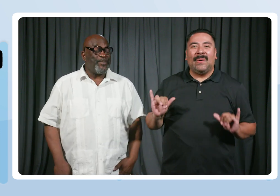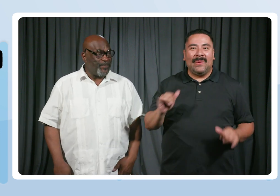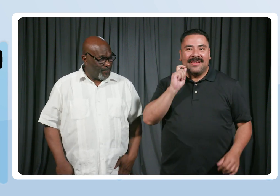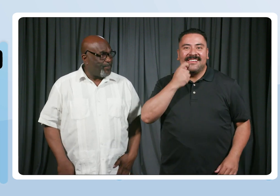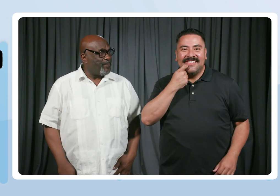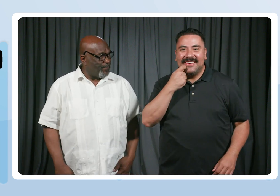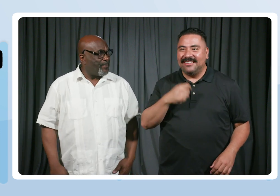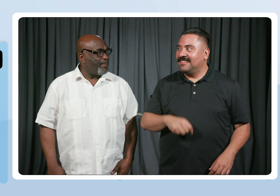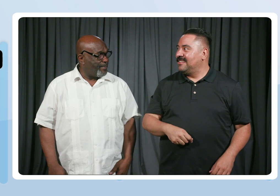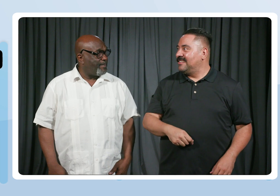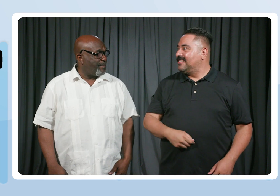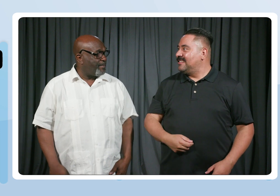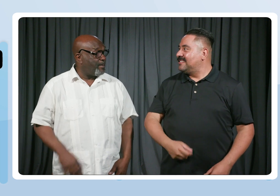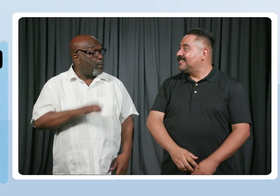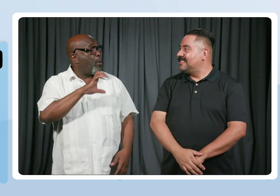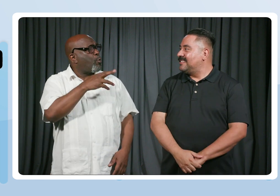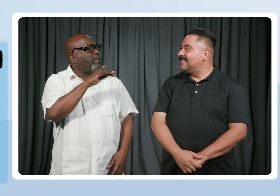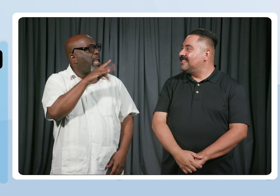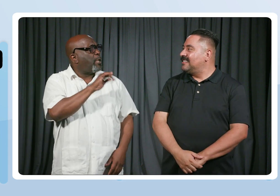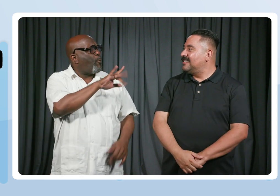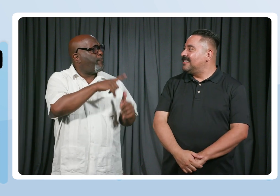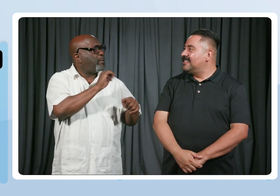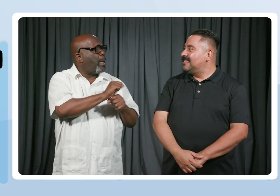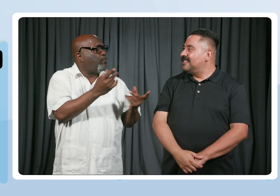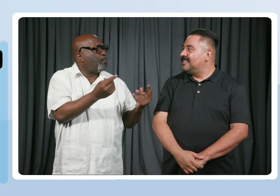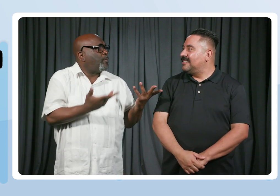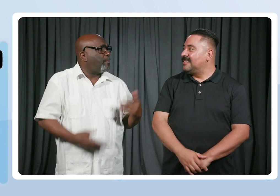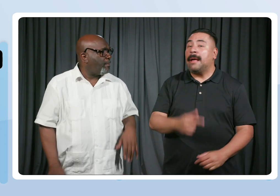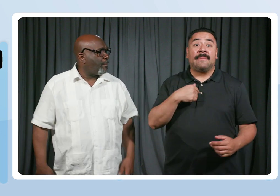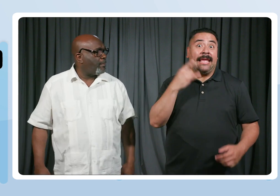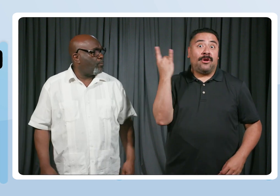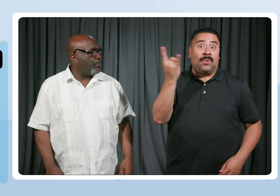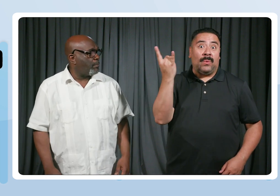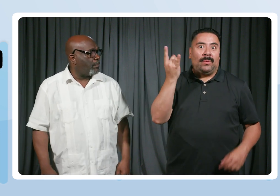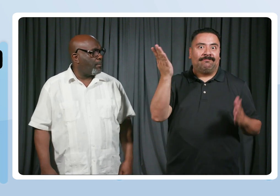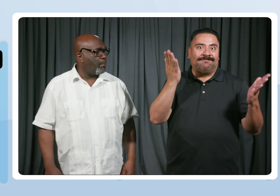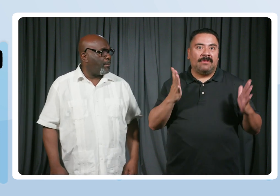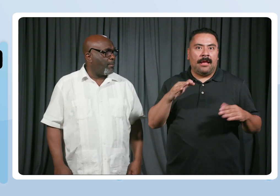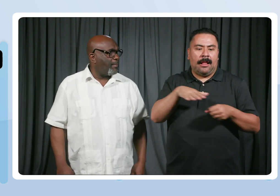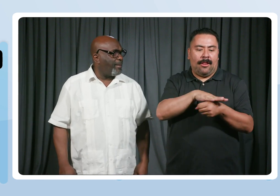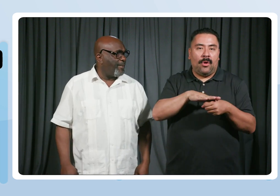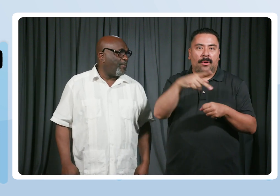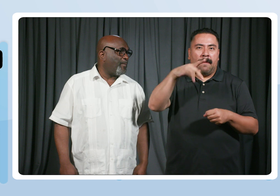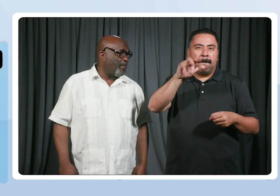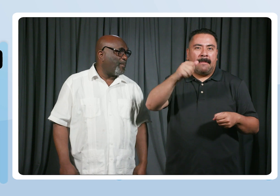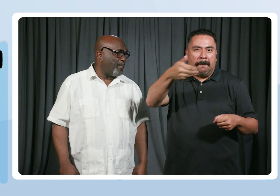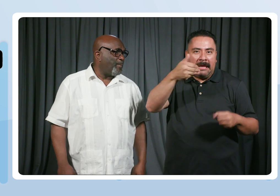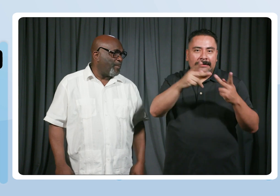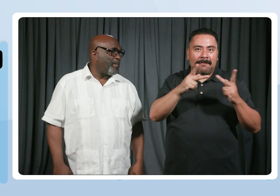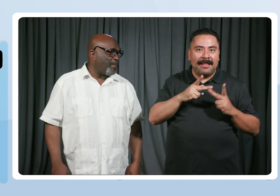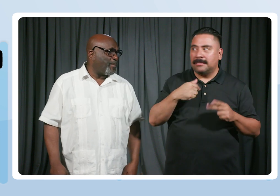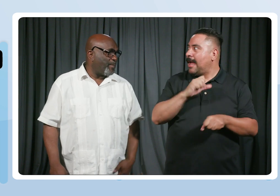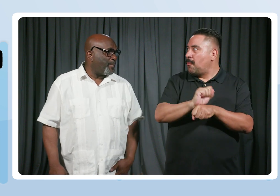Yeah. Christina, what was your first job? I was a waitress at a local pizza place, and also worked